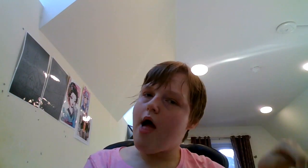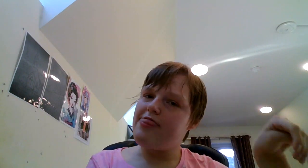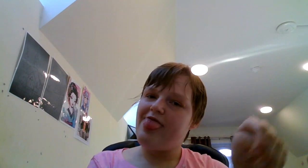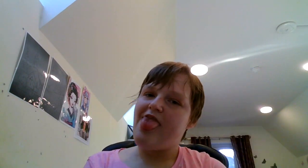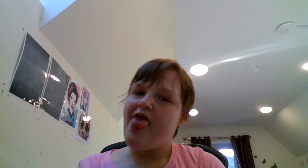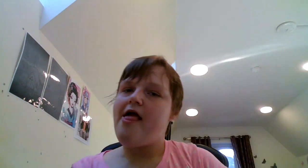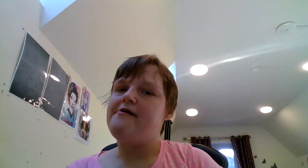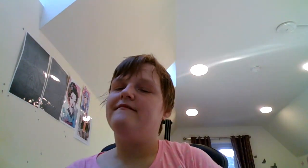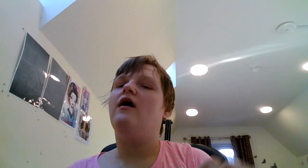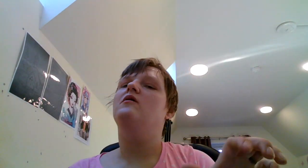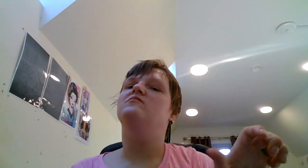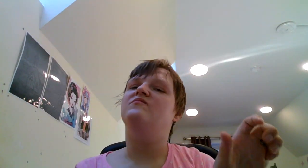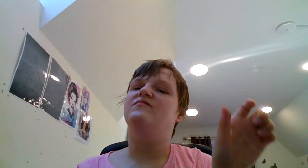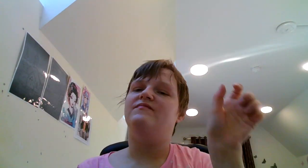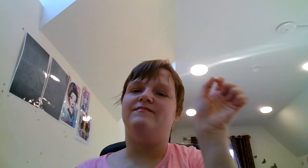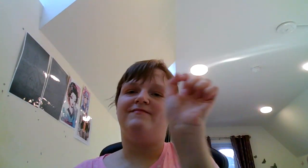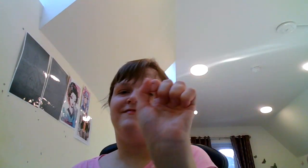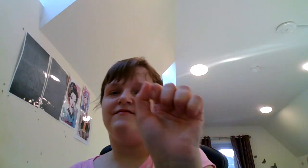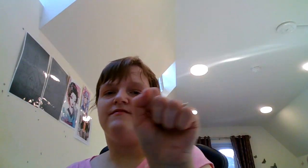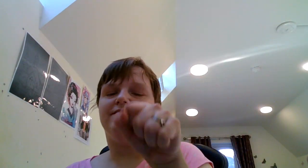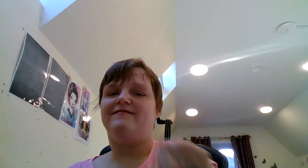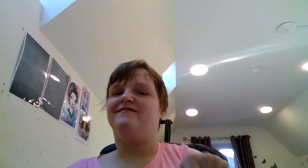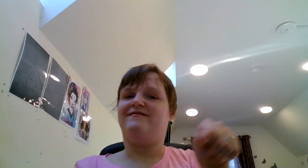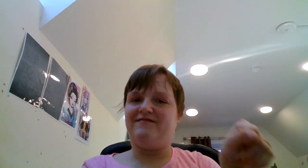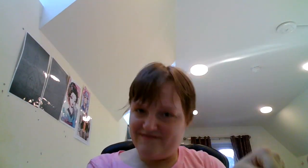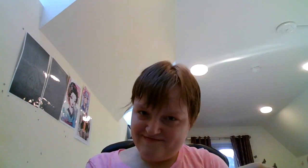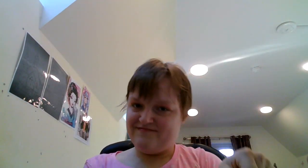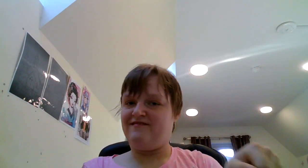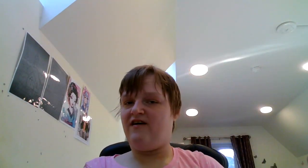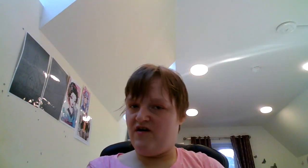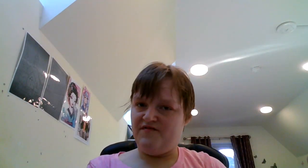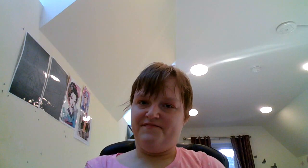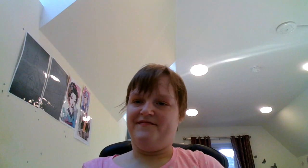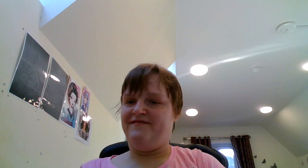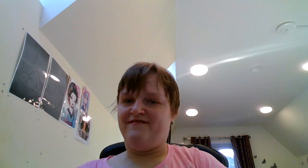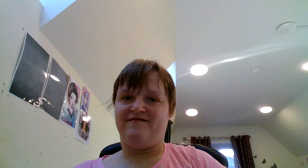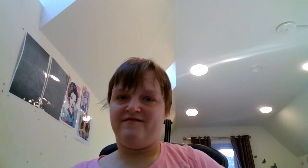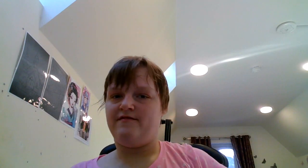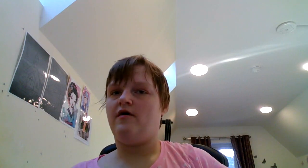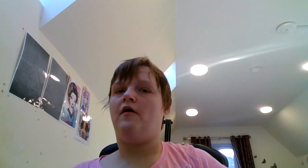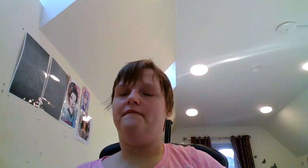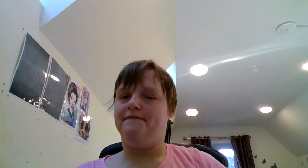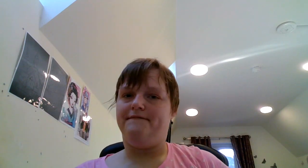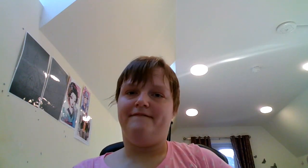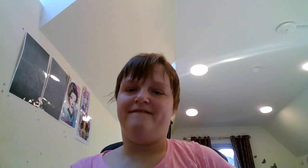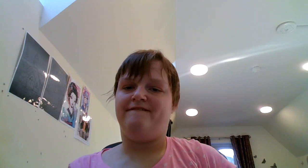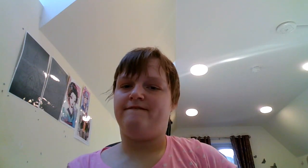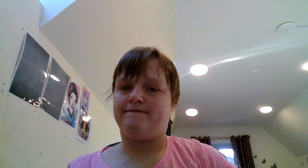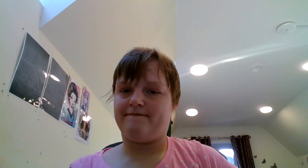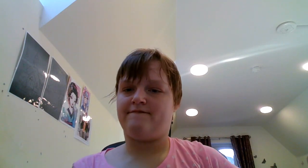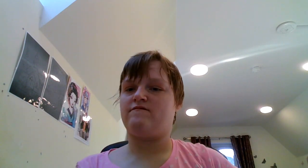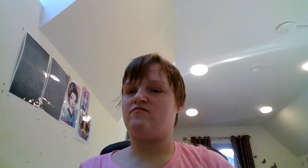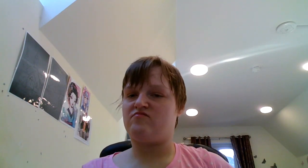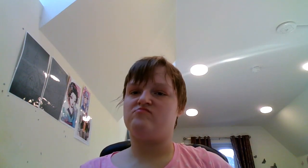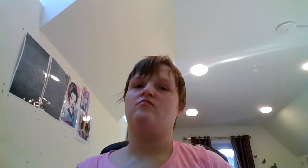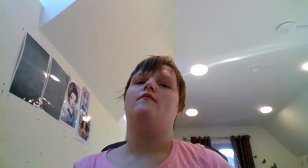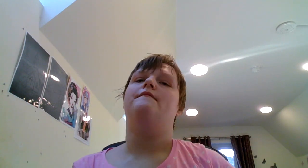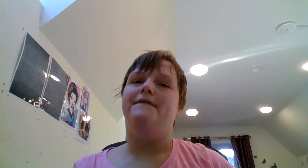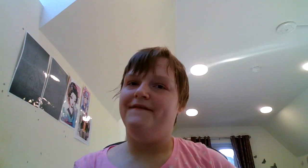I hope that everyone is well. Today's video is about insulin and diabetes.